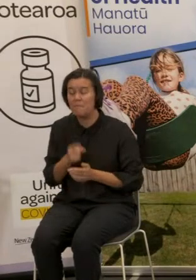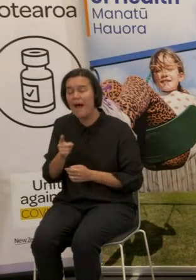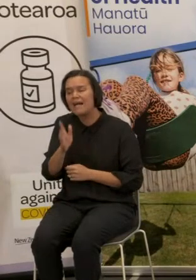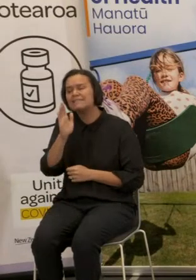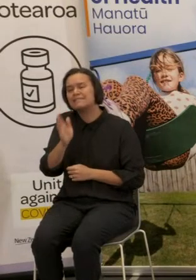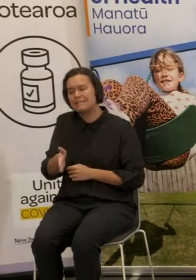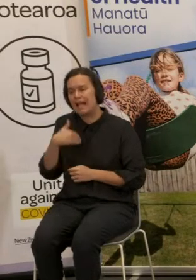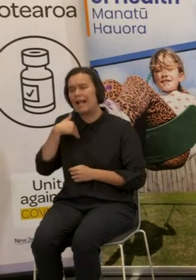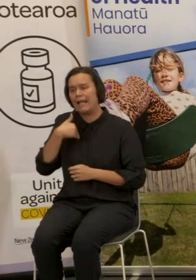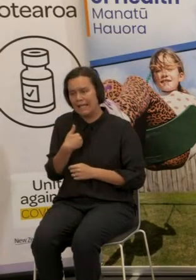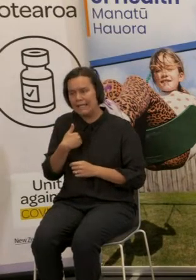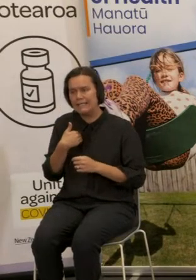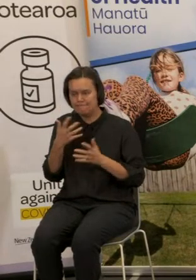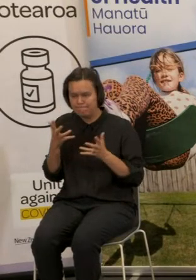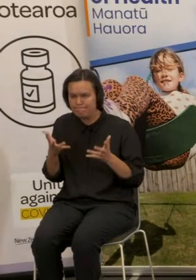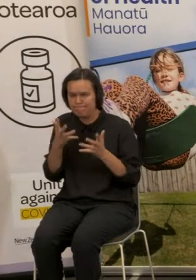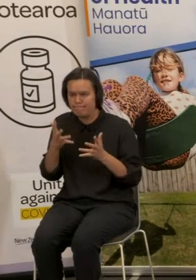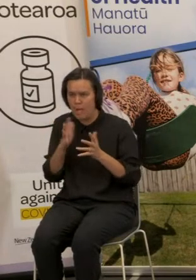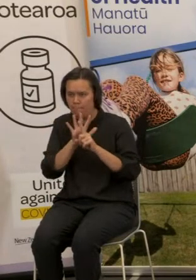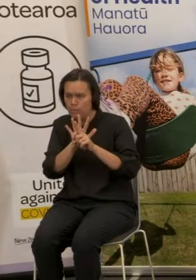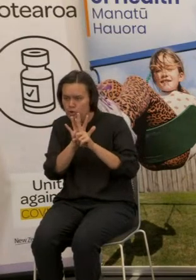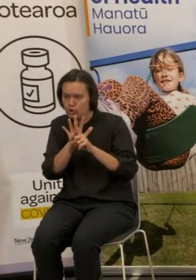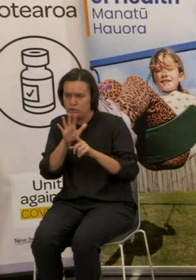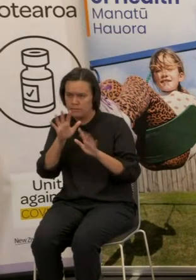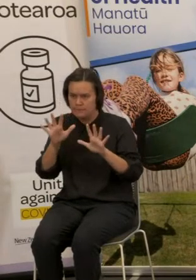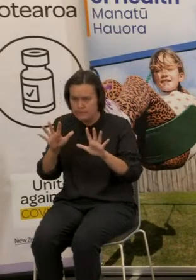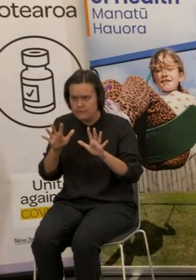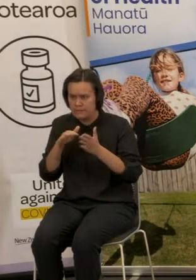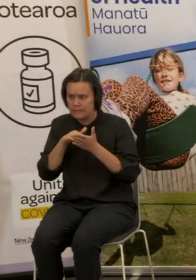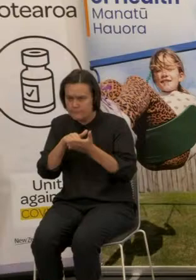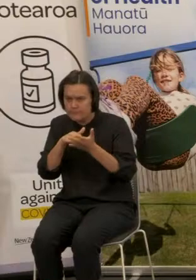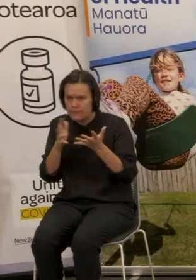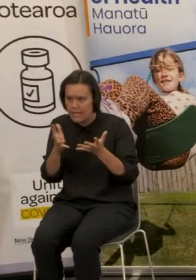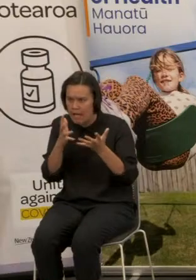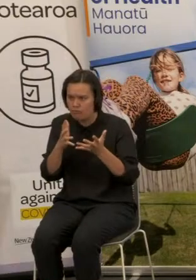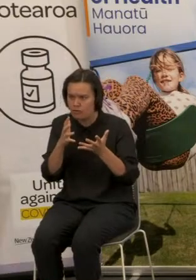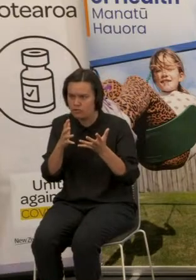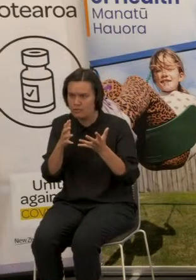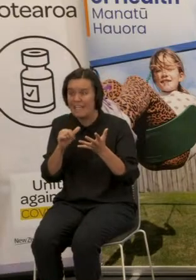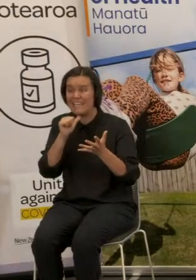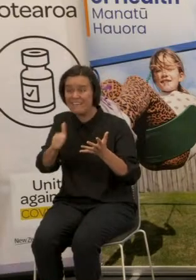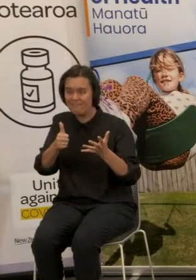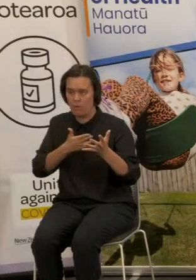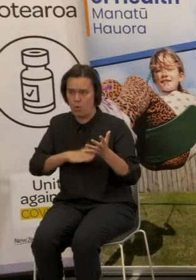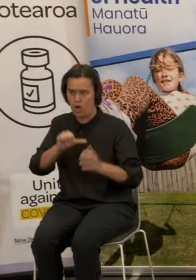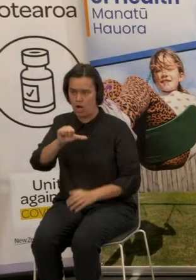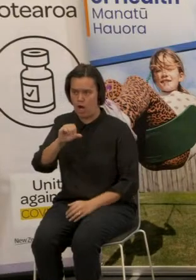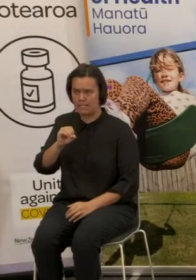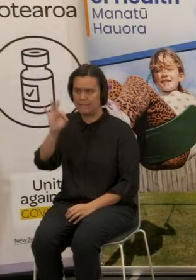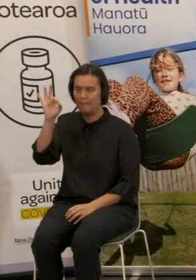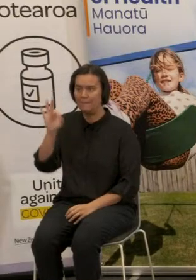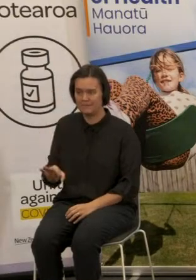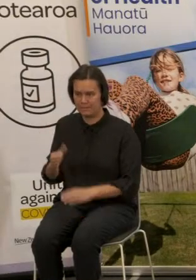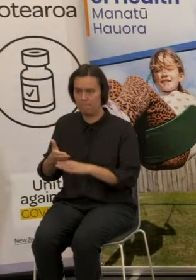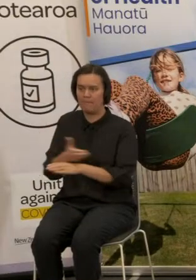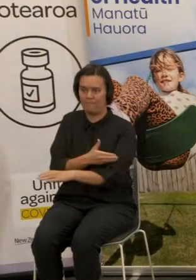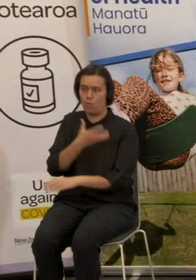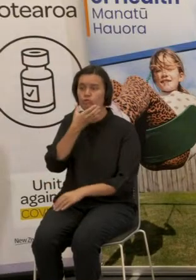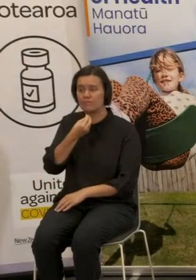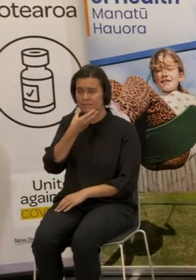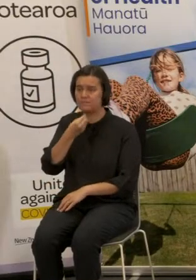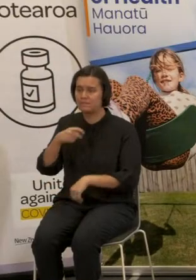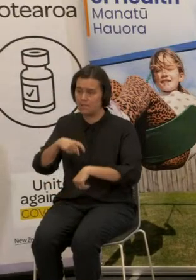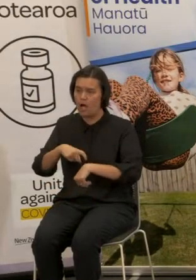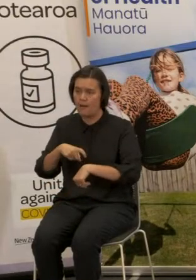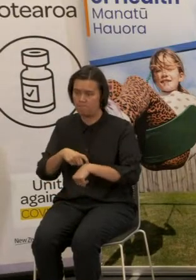some of our DHBs before Christmas. For some it'll be a little bit slower, but we're with them and we're supporting them to get there. I think the real